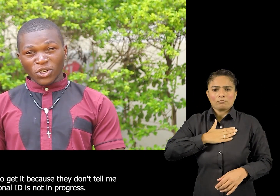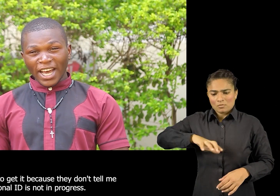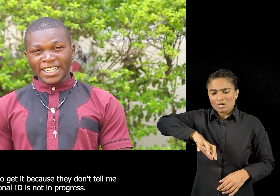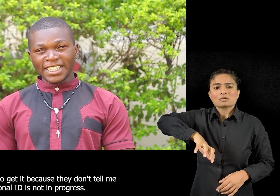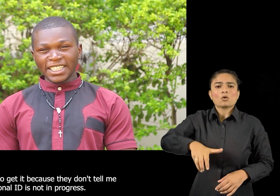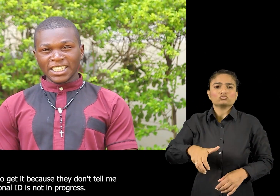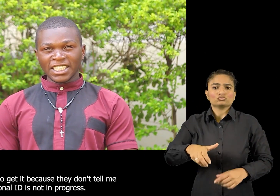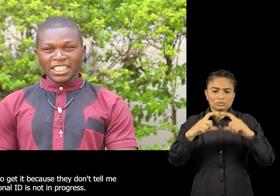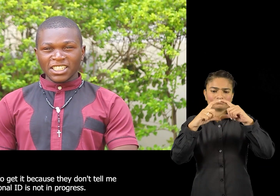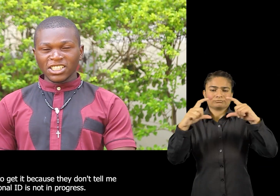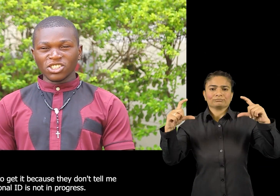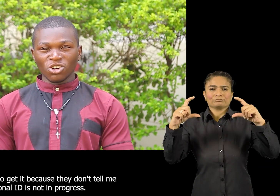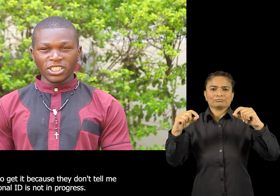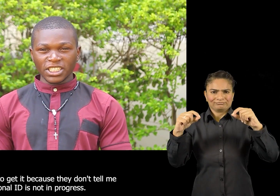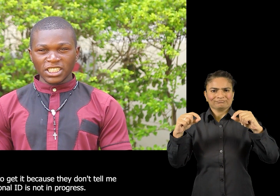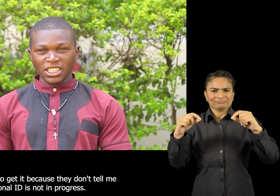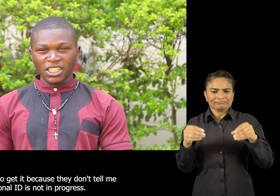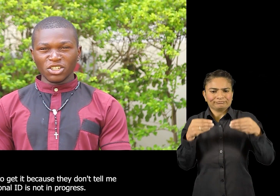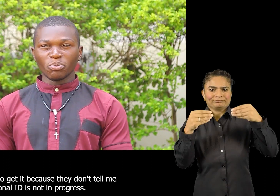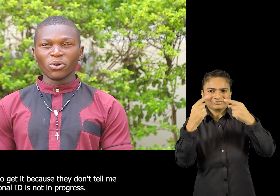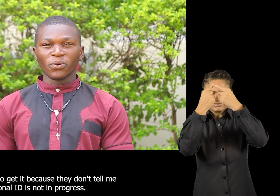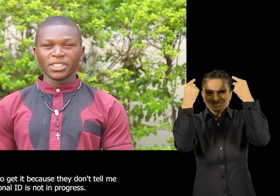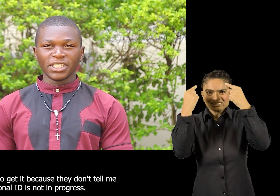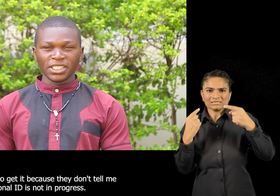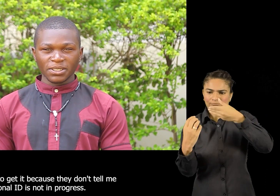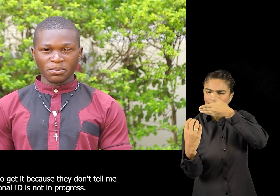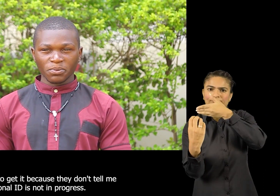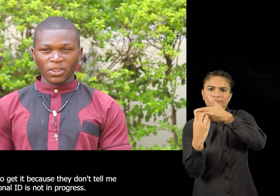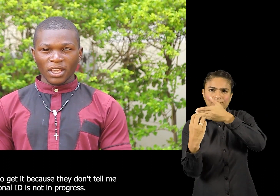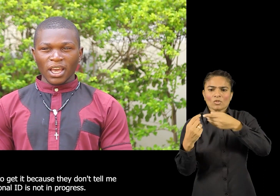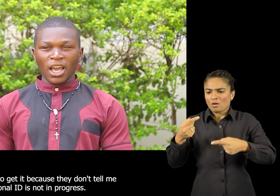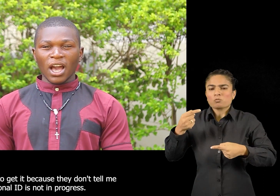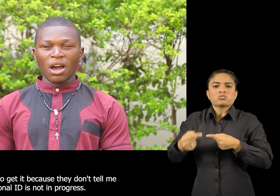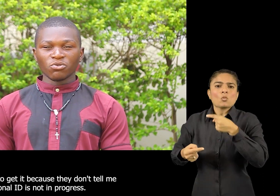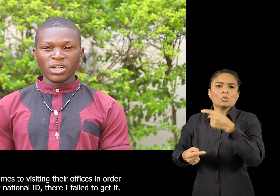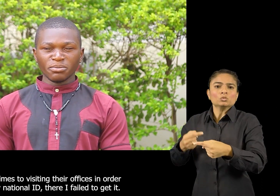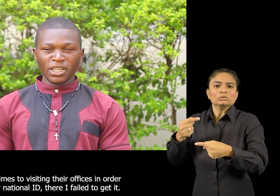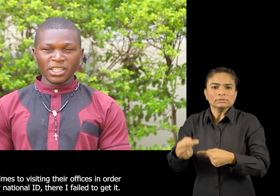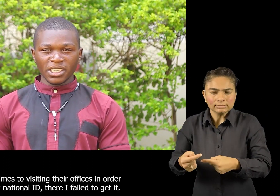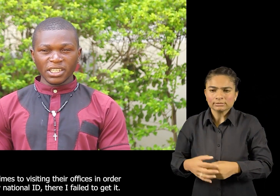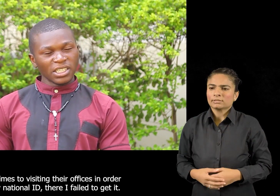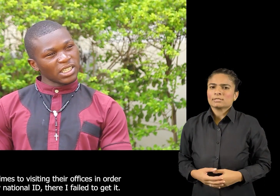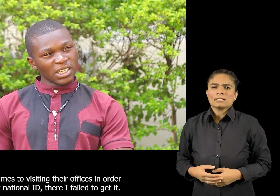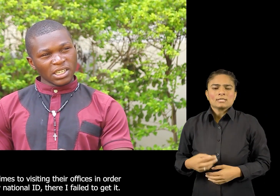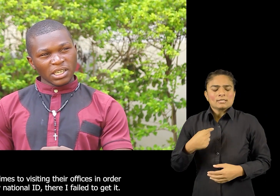my national ID is not in progress. I've tried